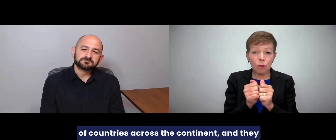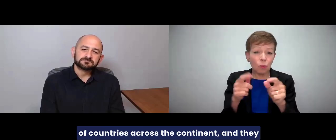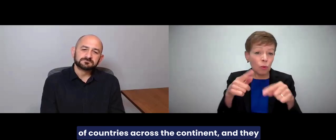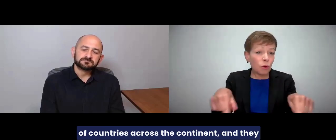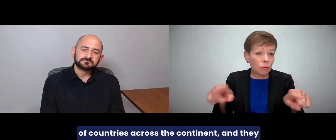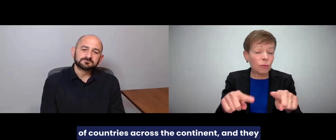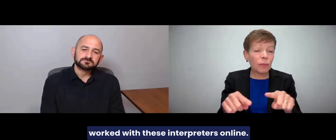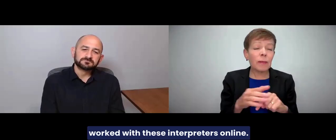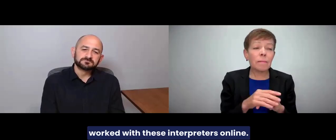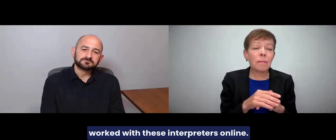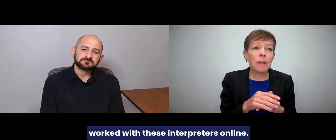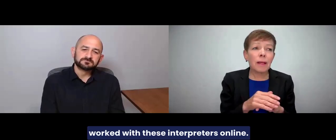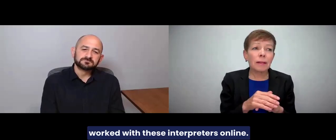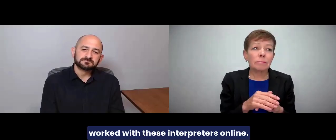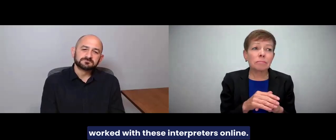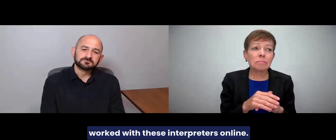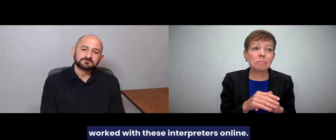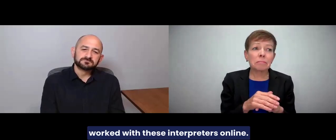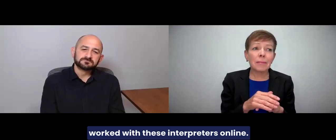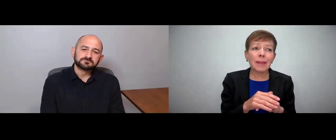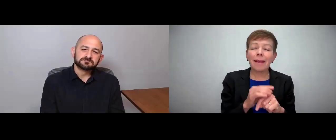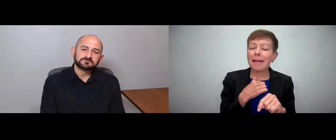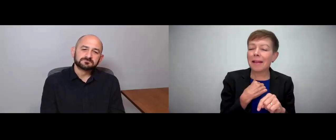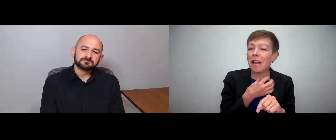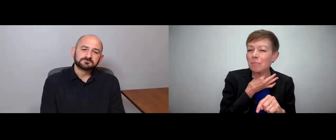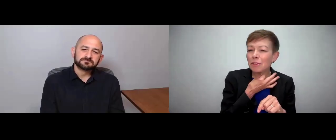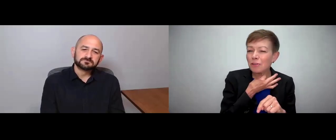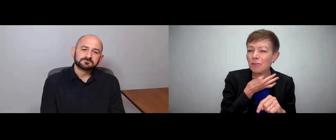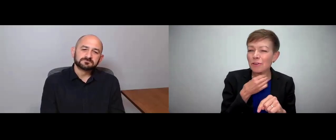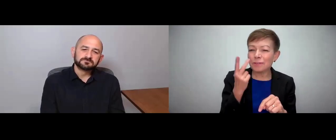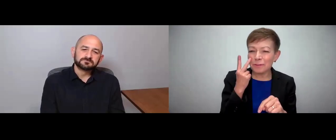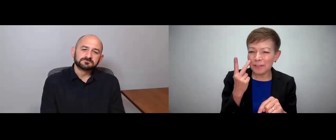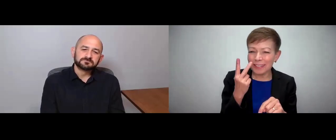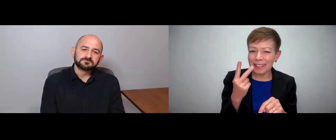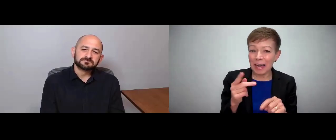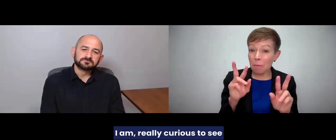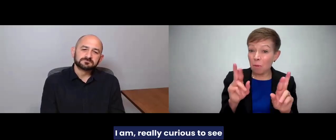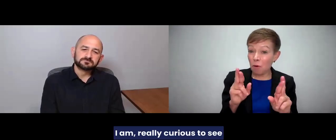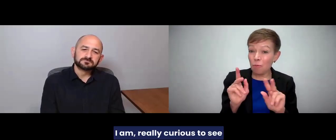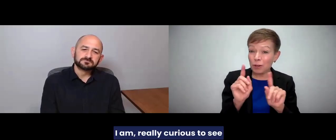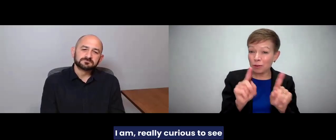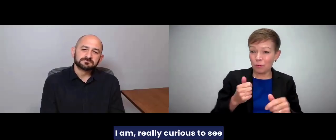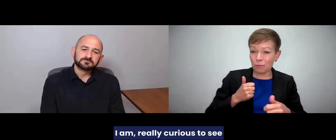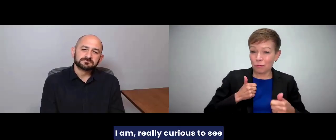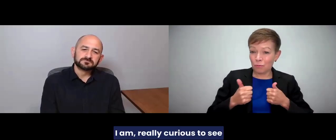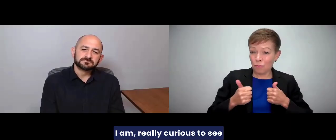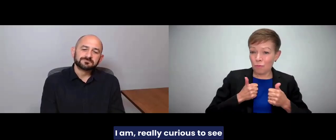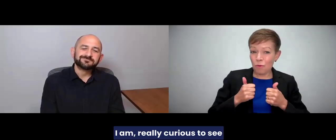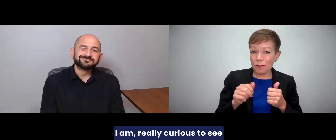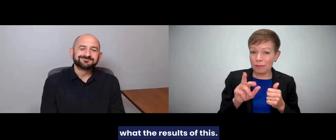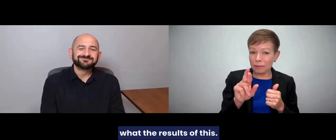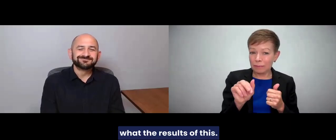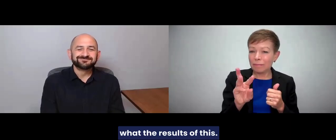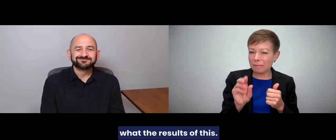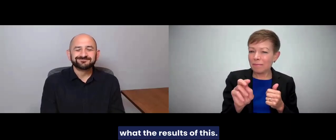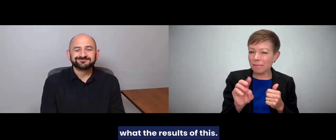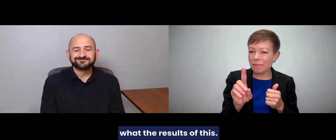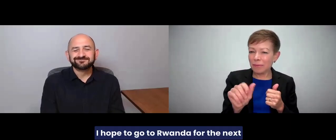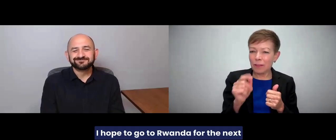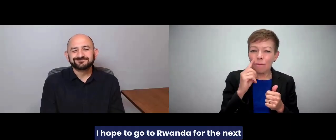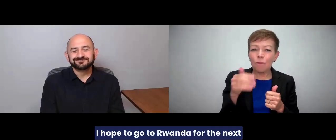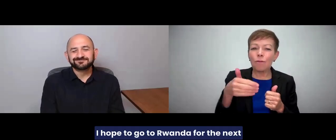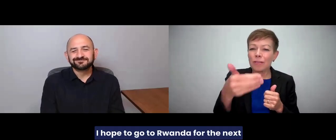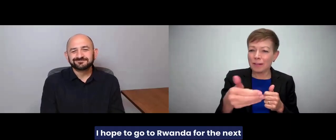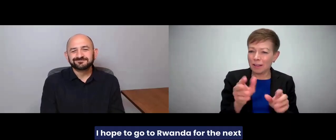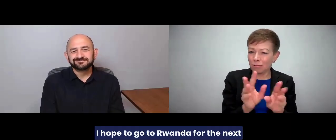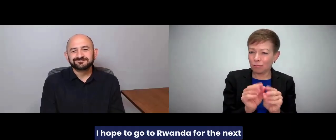continent, and they worked with these interpreters online. I am really curious to see what the results of this.